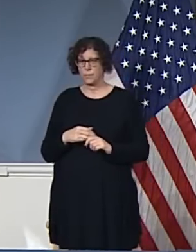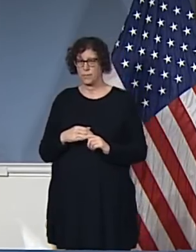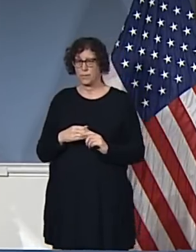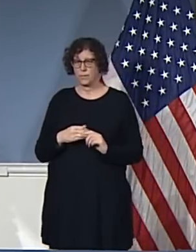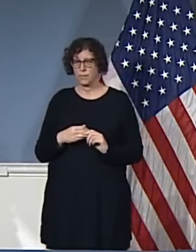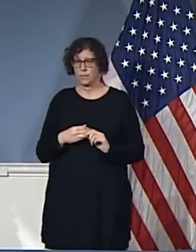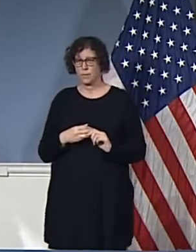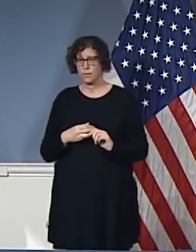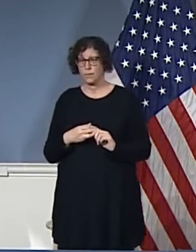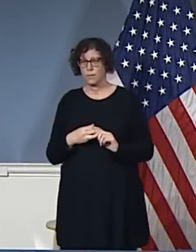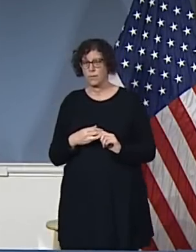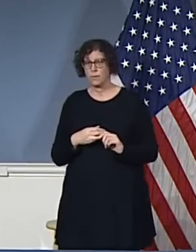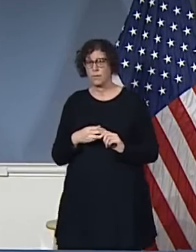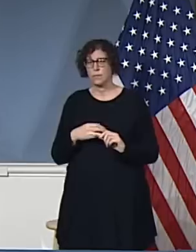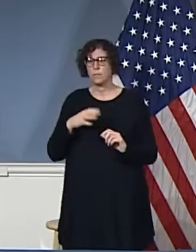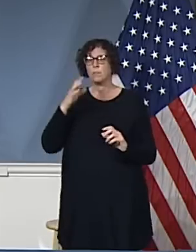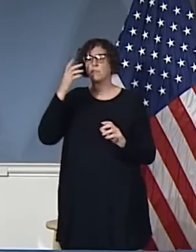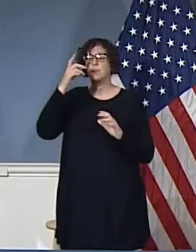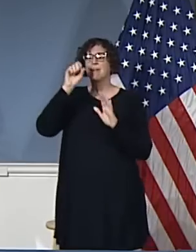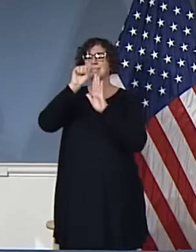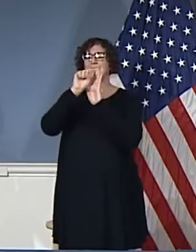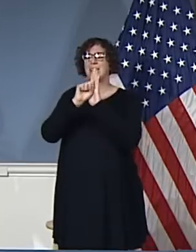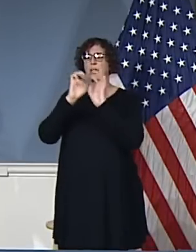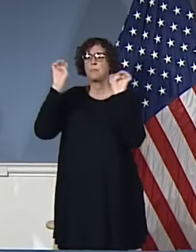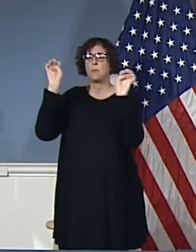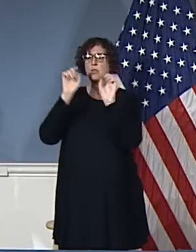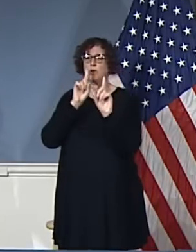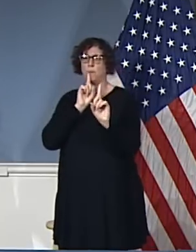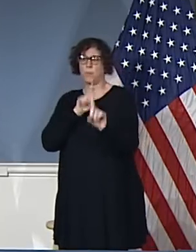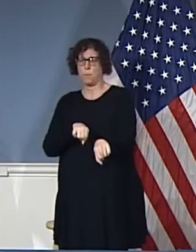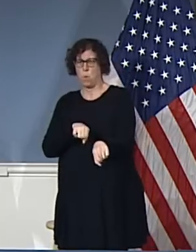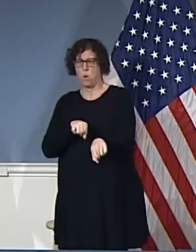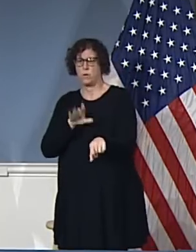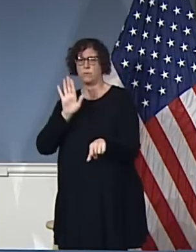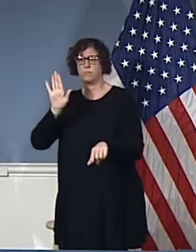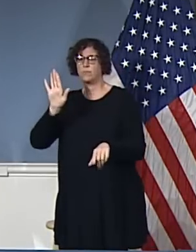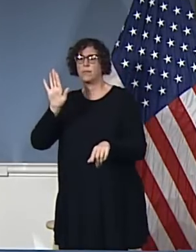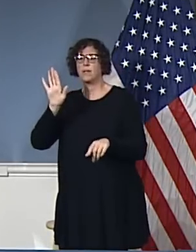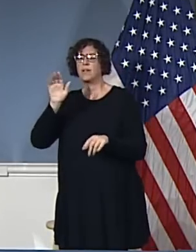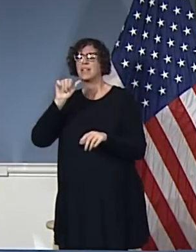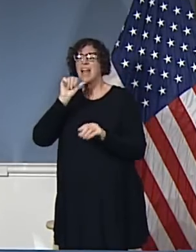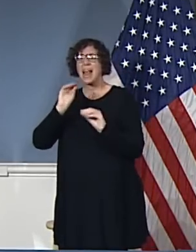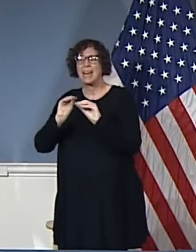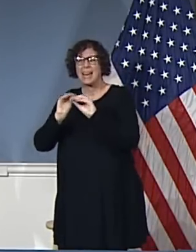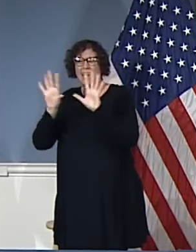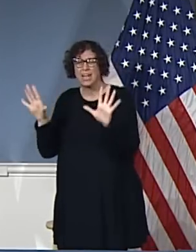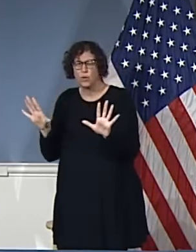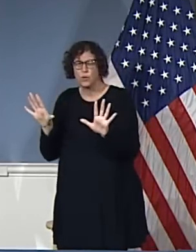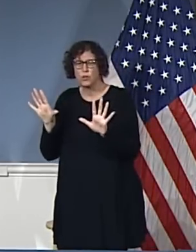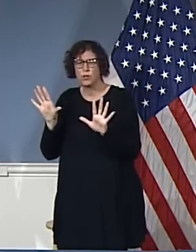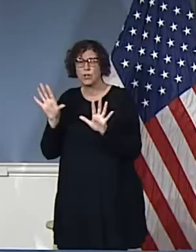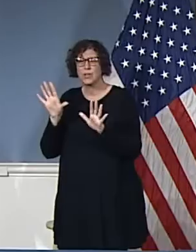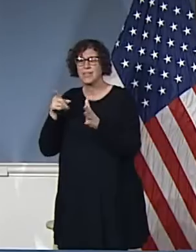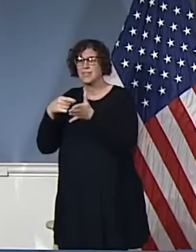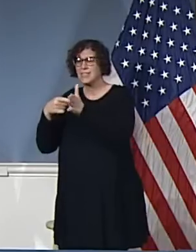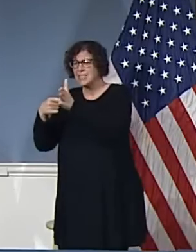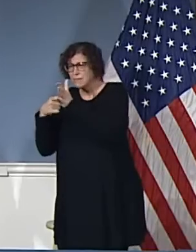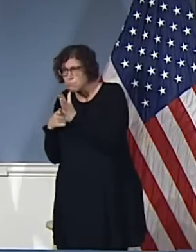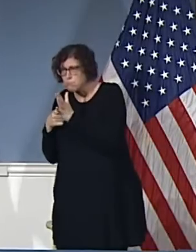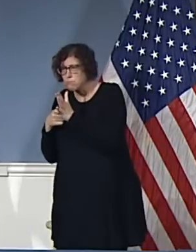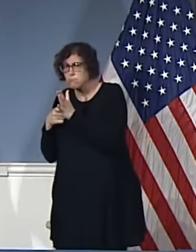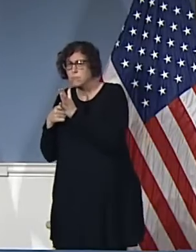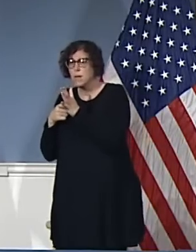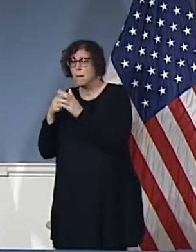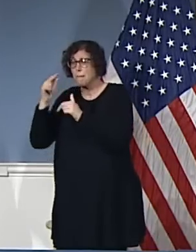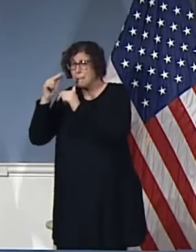that, it supports infrastructure and things that are, like I've referred to, the